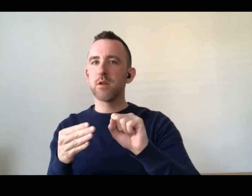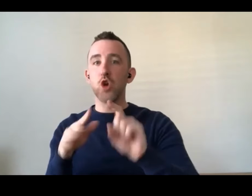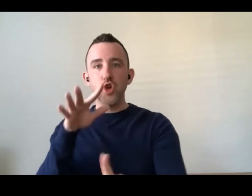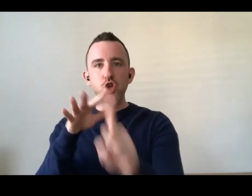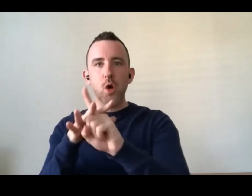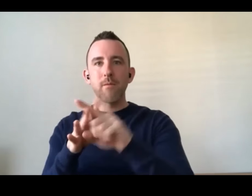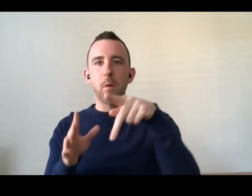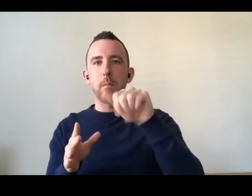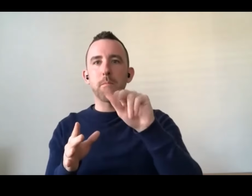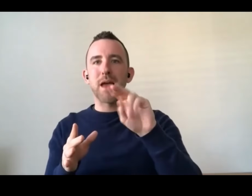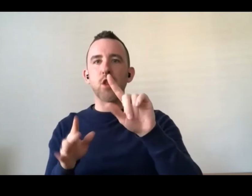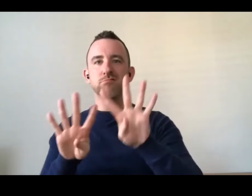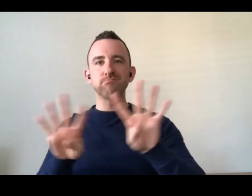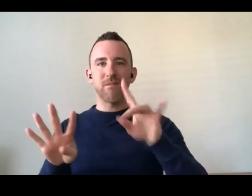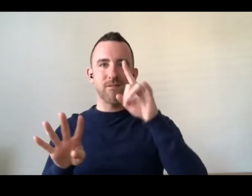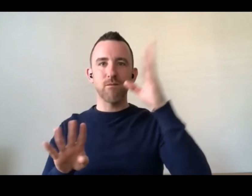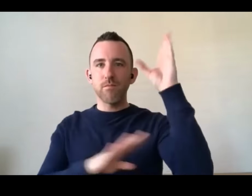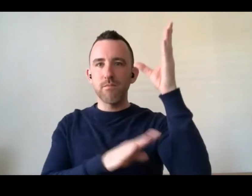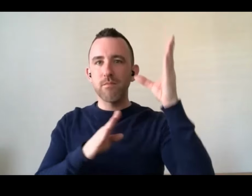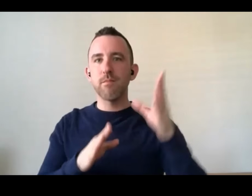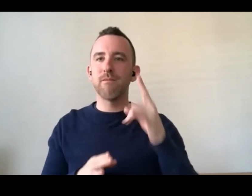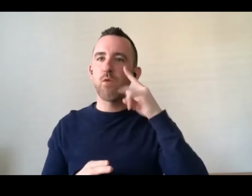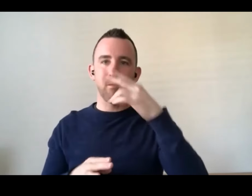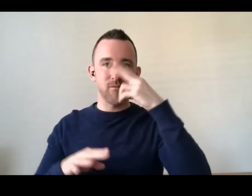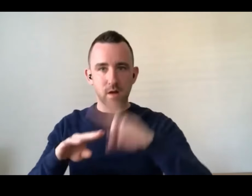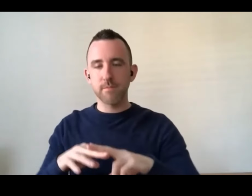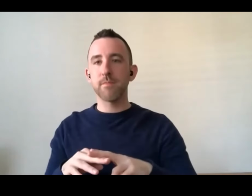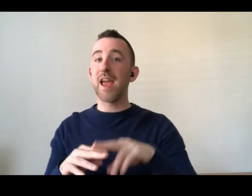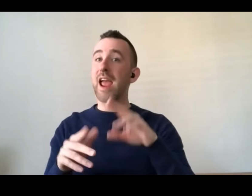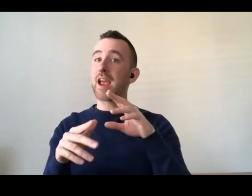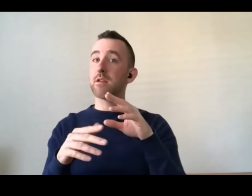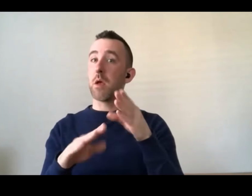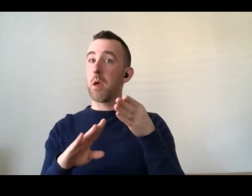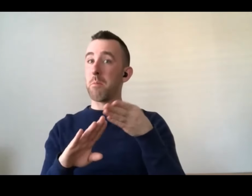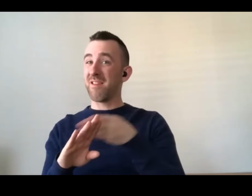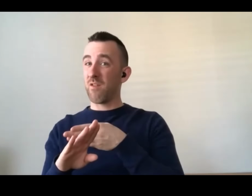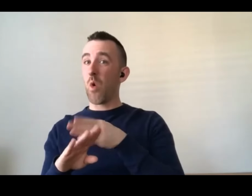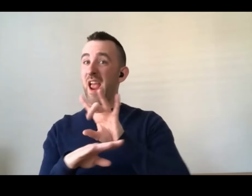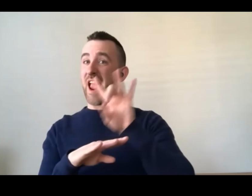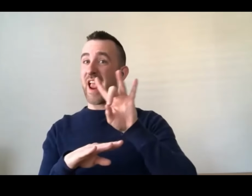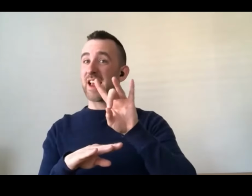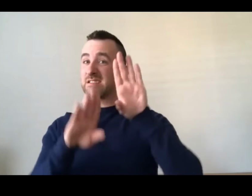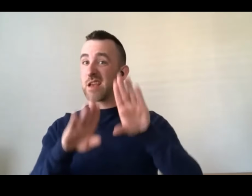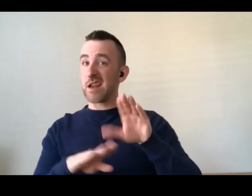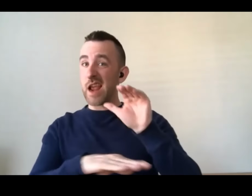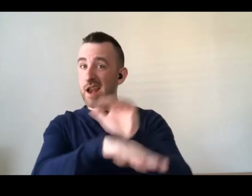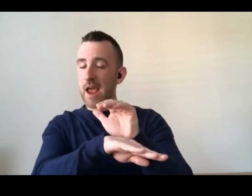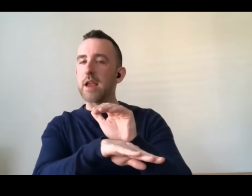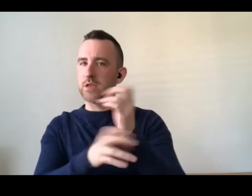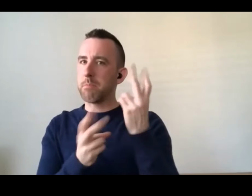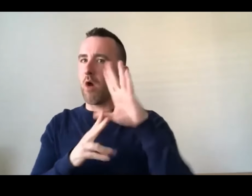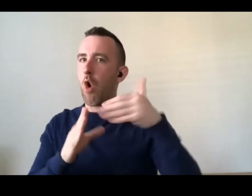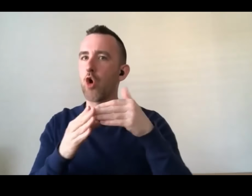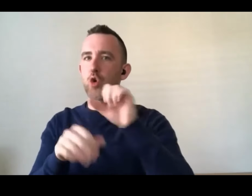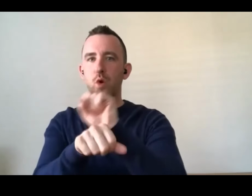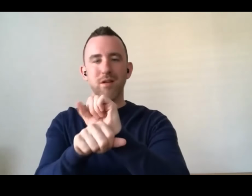fun and to get more items. Submit before the hunt ends at 8 p.m. Pacific to get your points. I